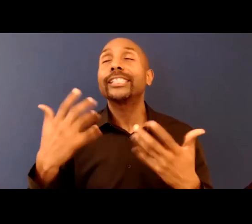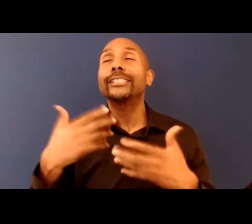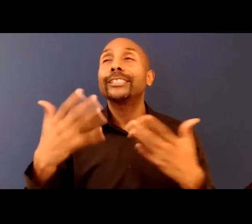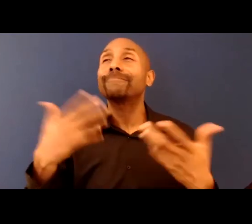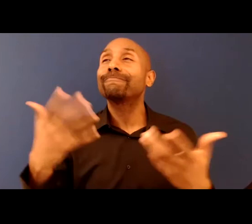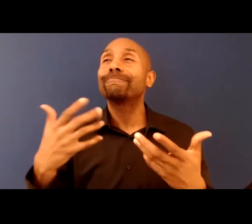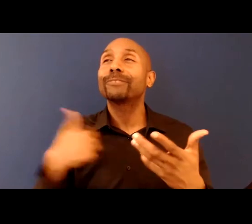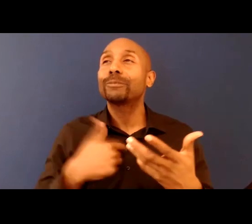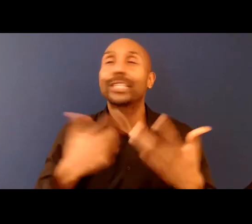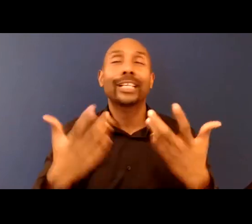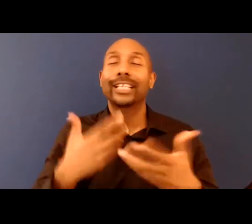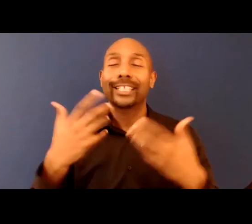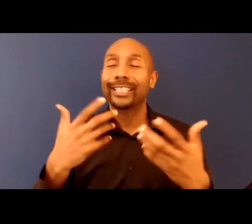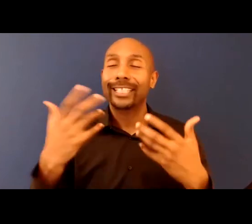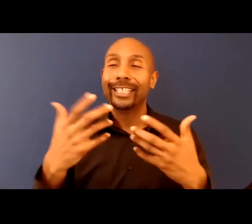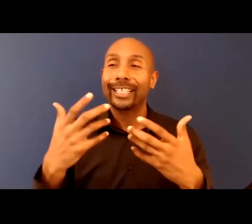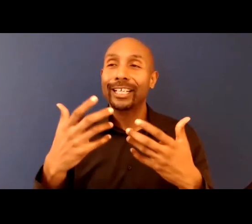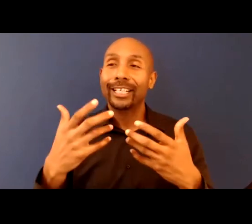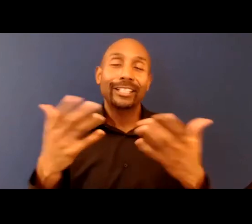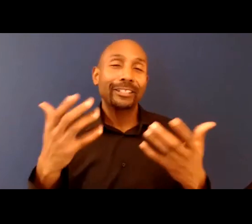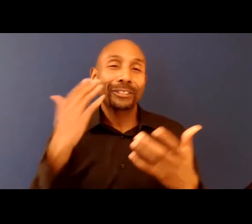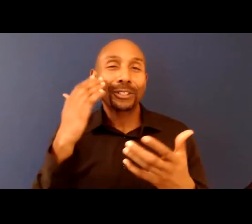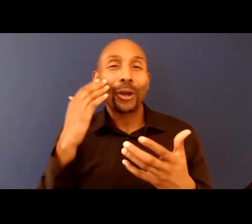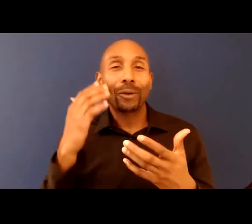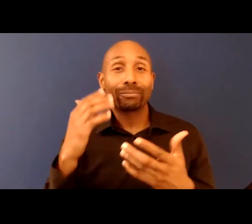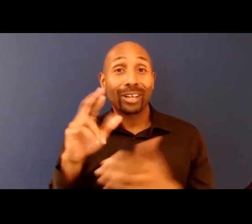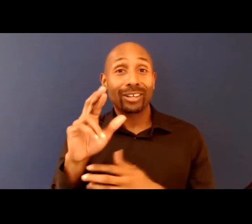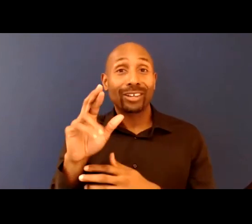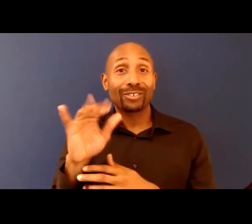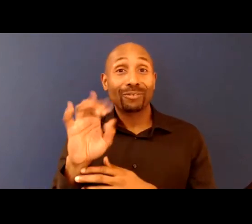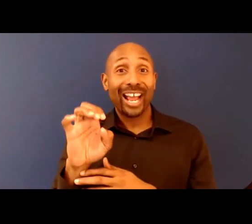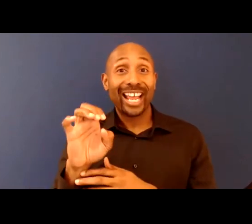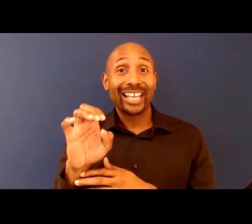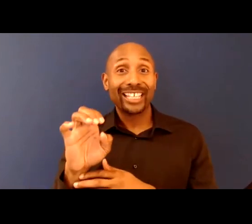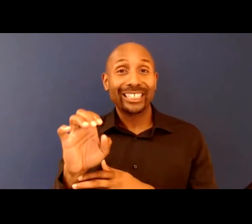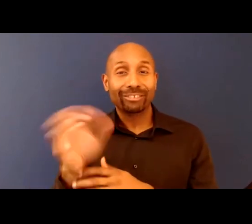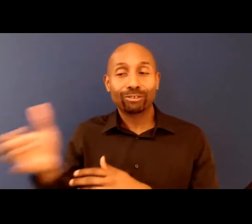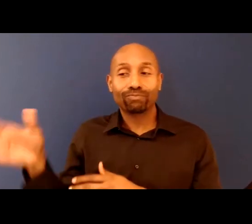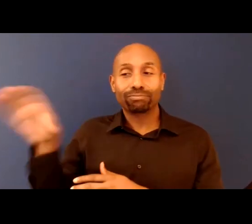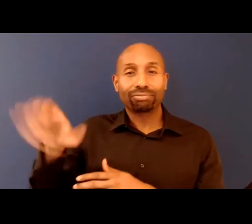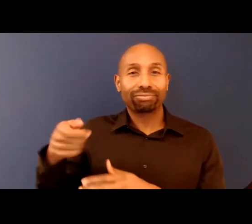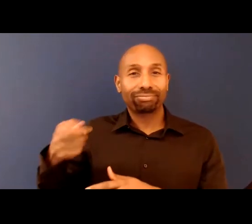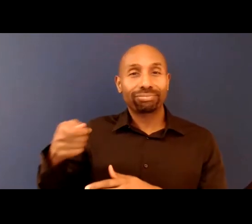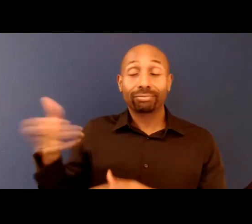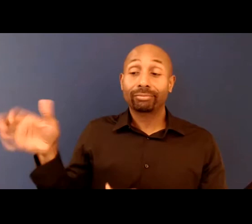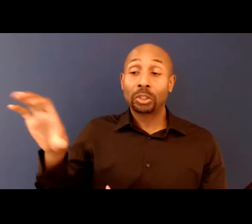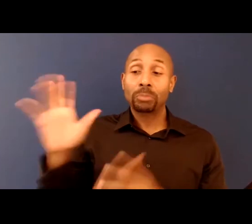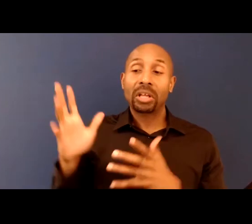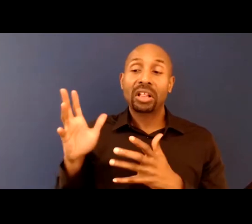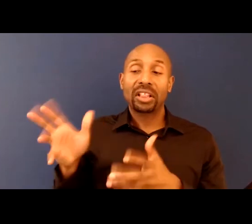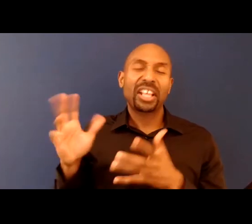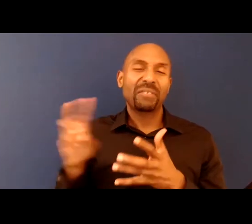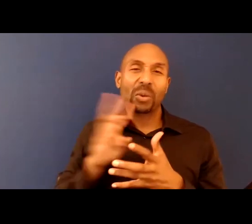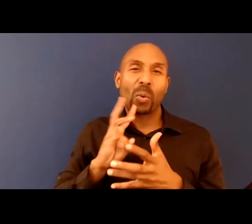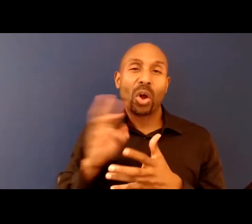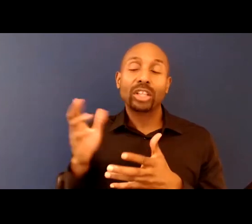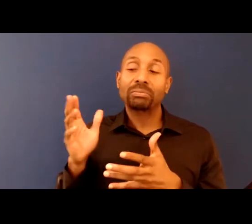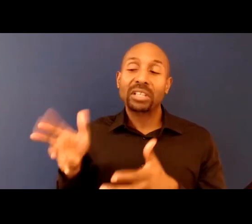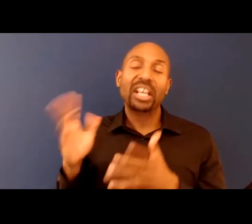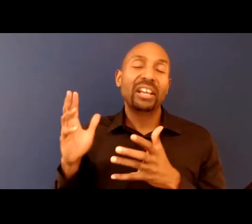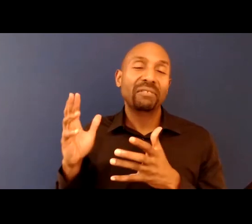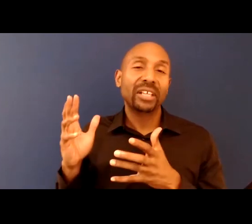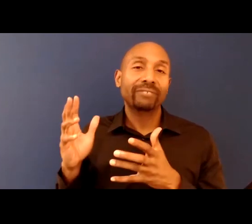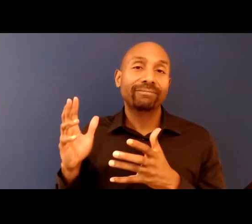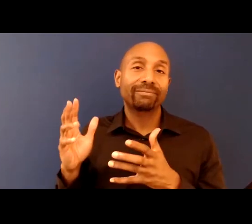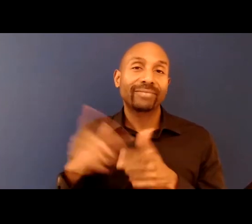what, letting the rice just, soak in the water for a while. We just got it boiling, and now we will start